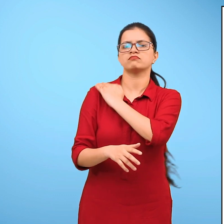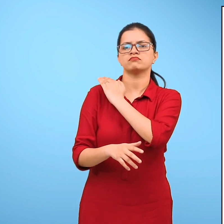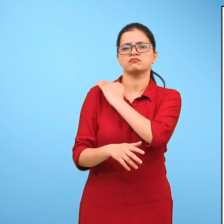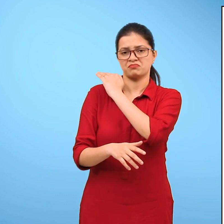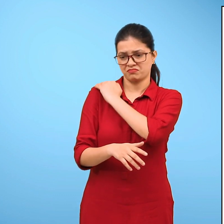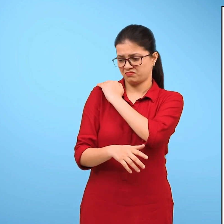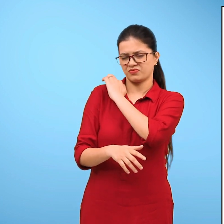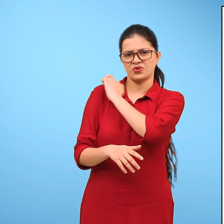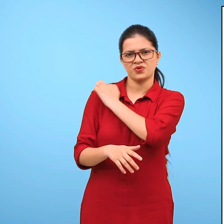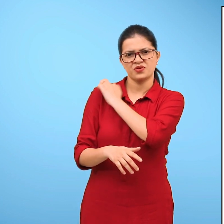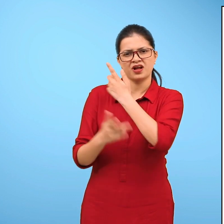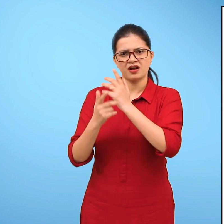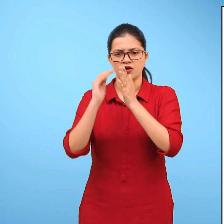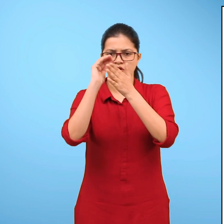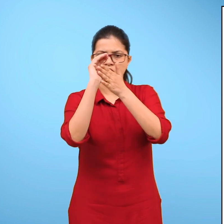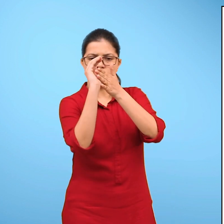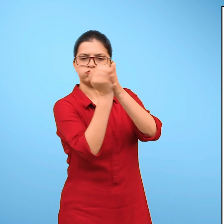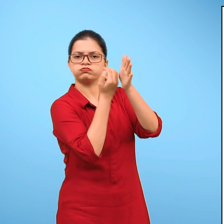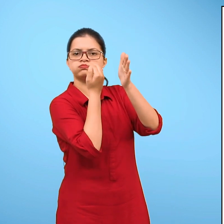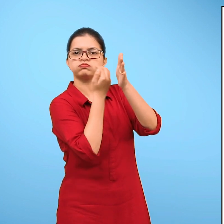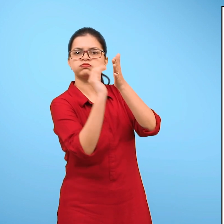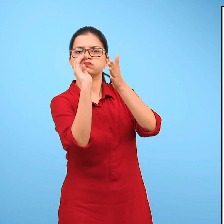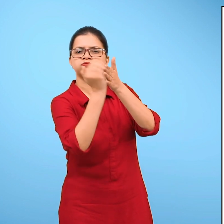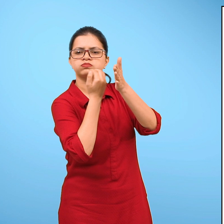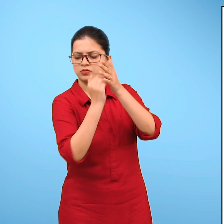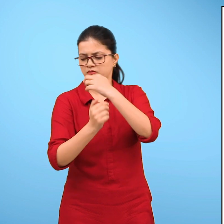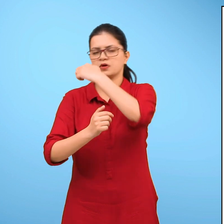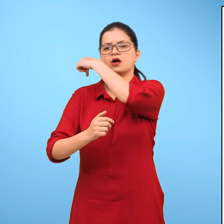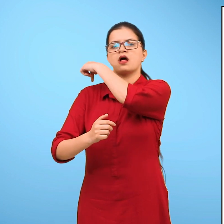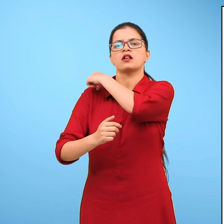The bowl is like the part of the shoulder to which your arm is joined.